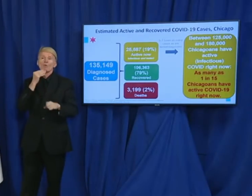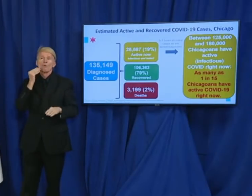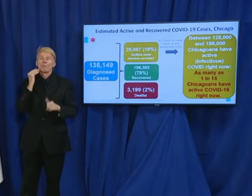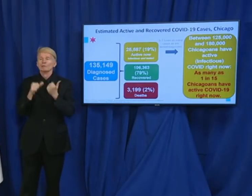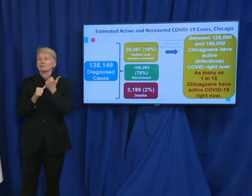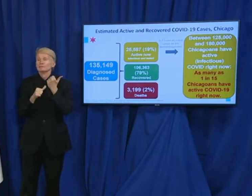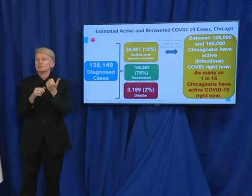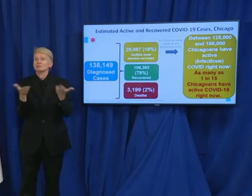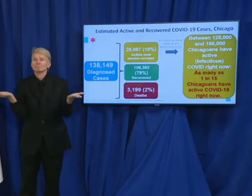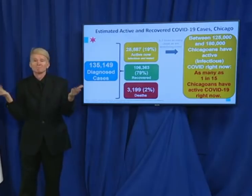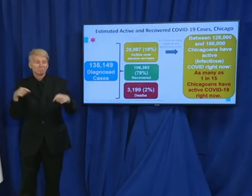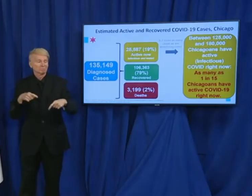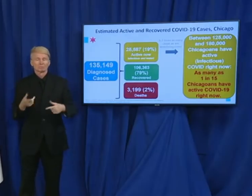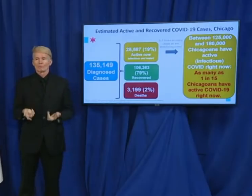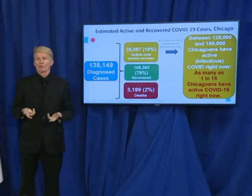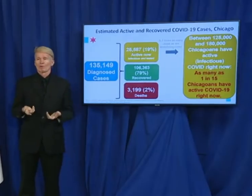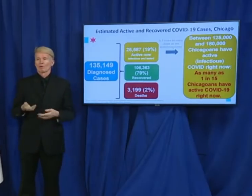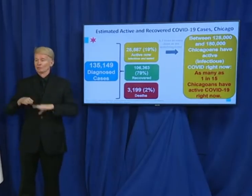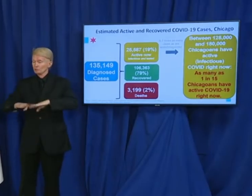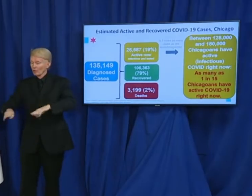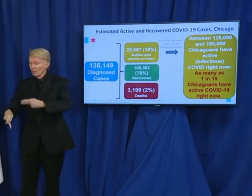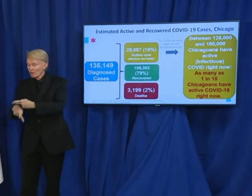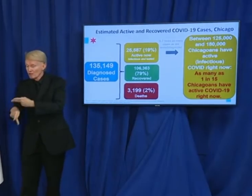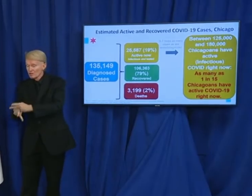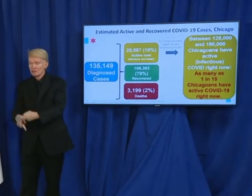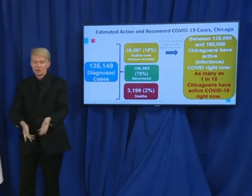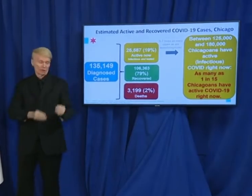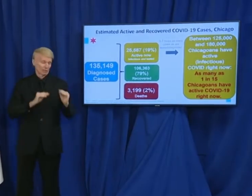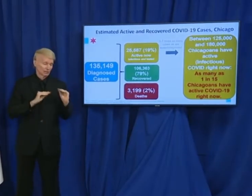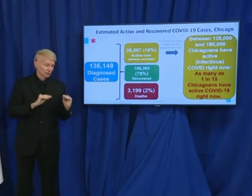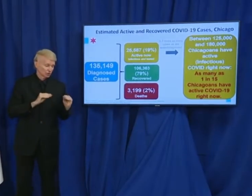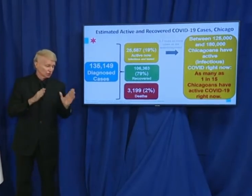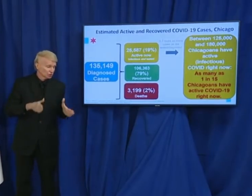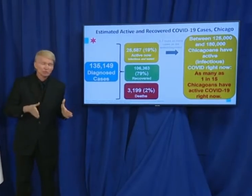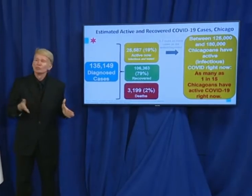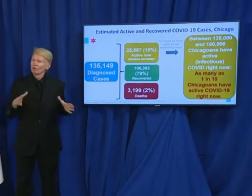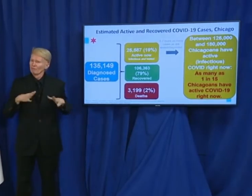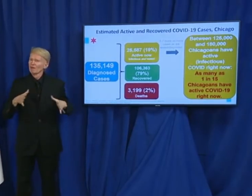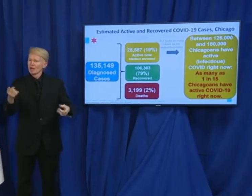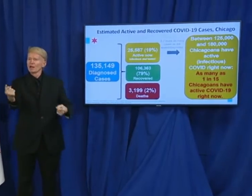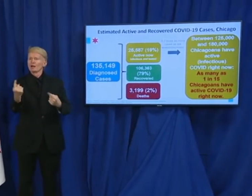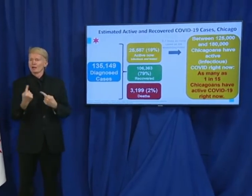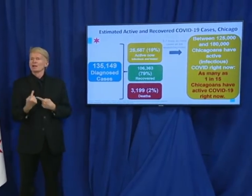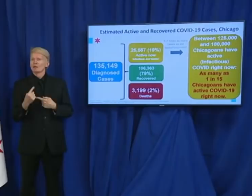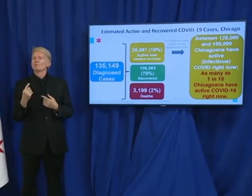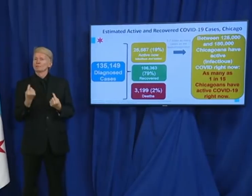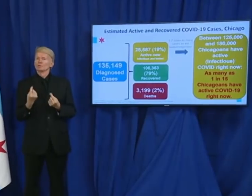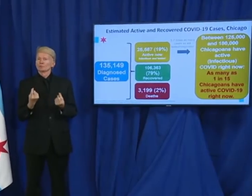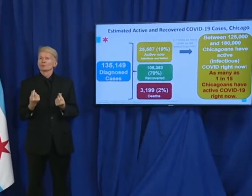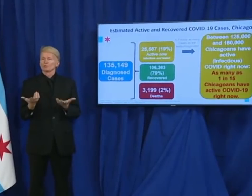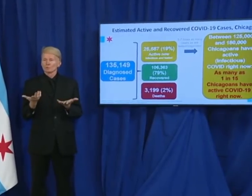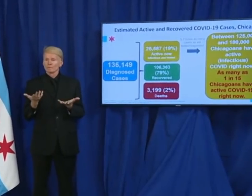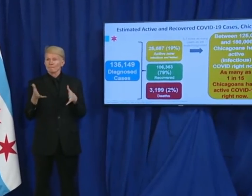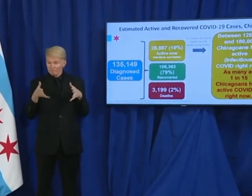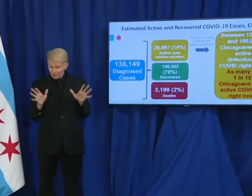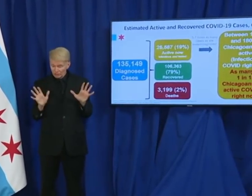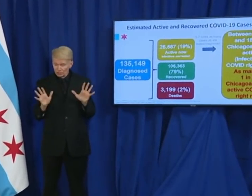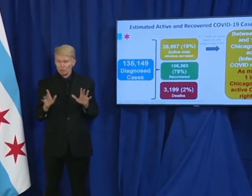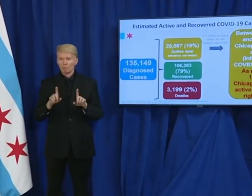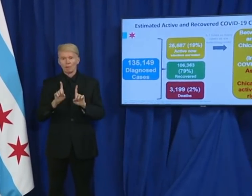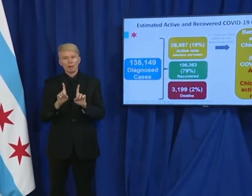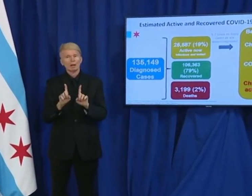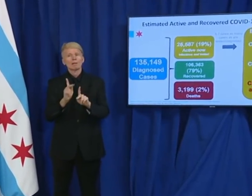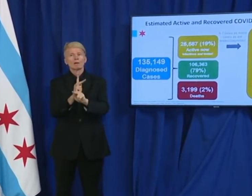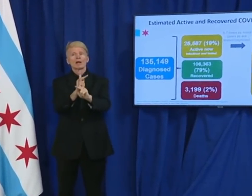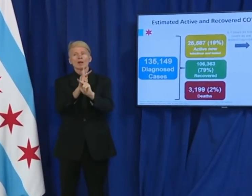person coming in to do essential childcare or education, they can come in, but it's really important that everybody's